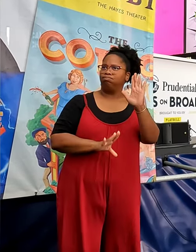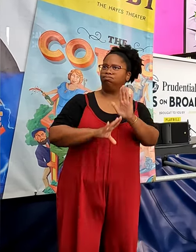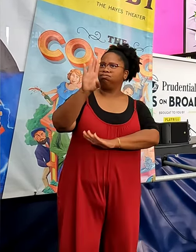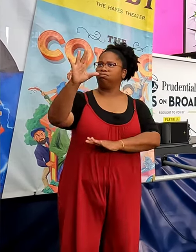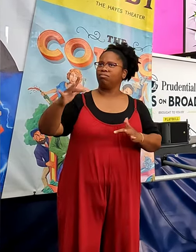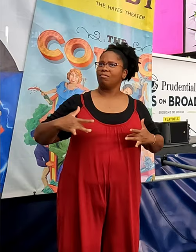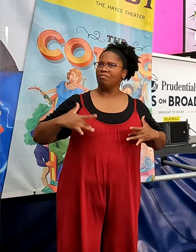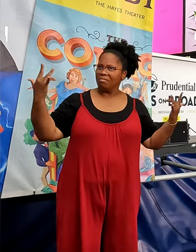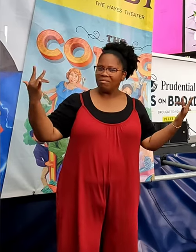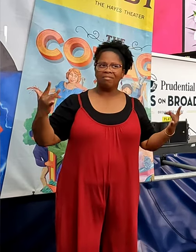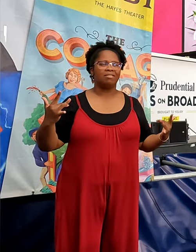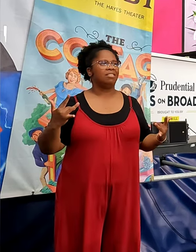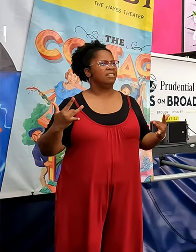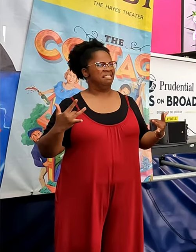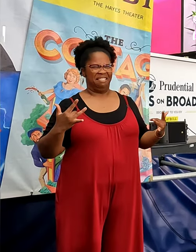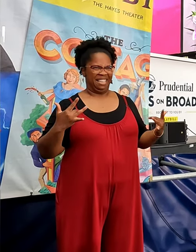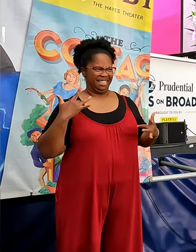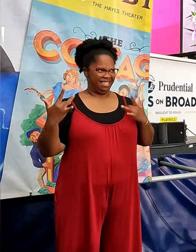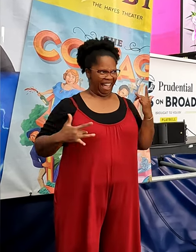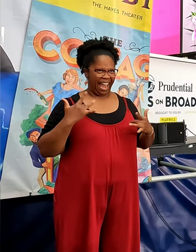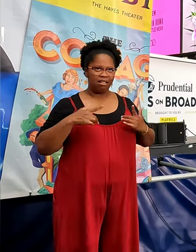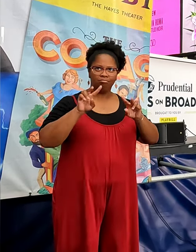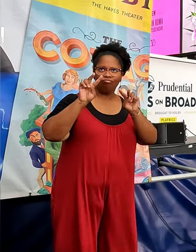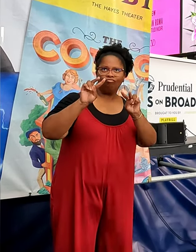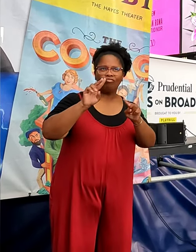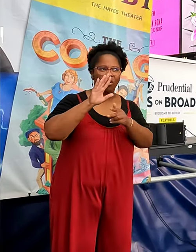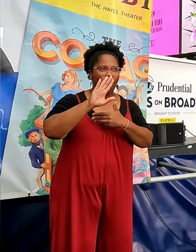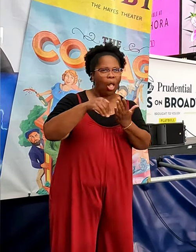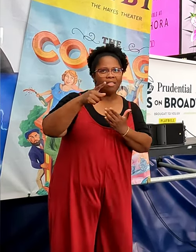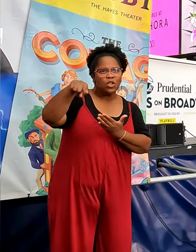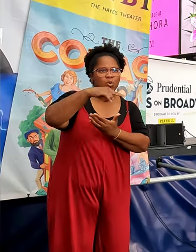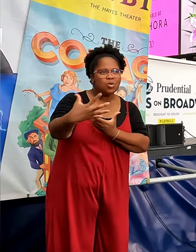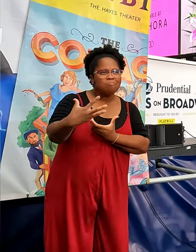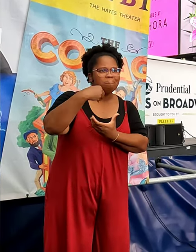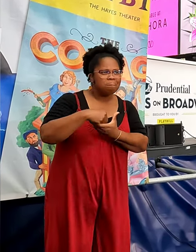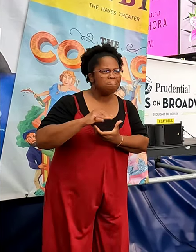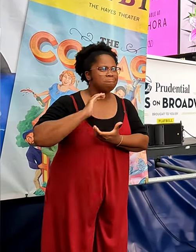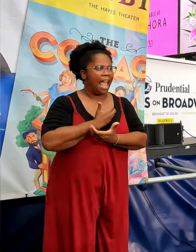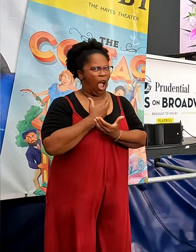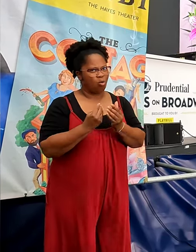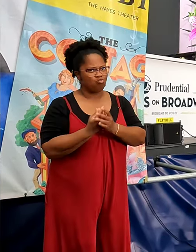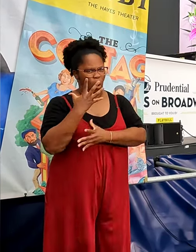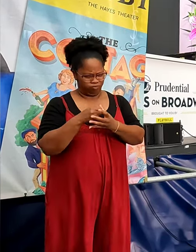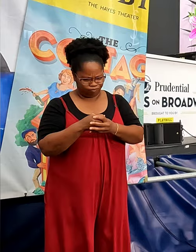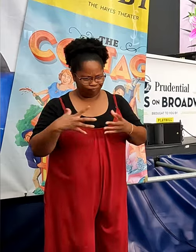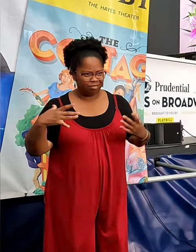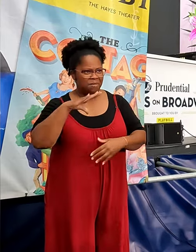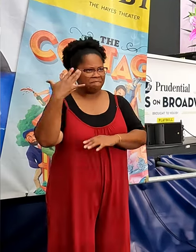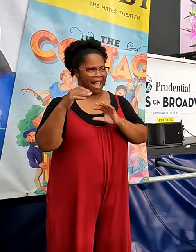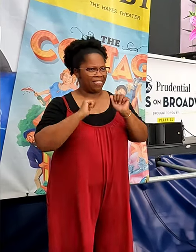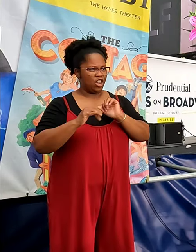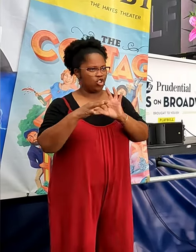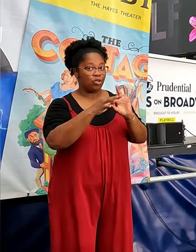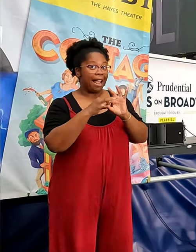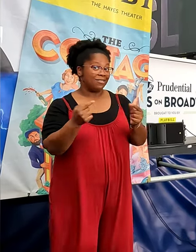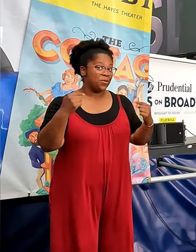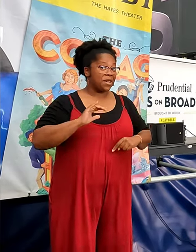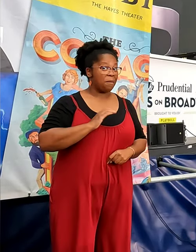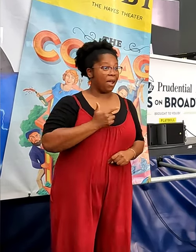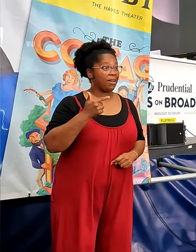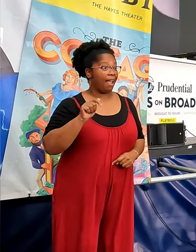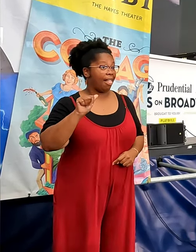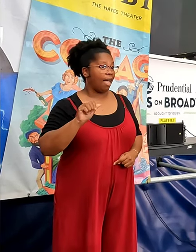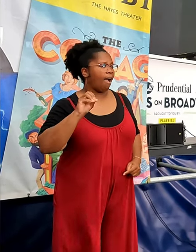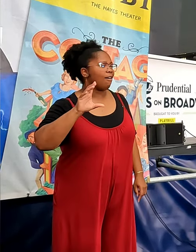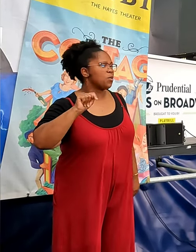We're excited, and we're looking forward to having all of you be a part of our growth at Black Theatre United. You can come to our gala if you like, too.